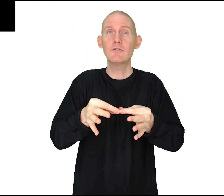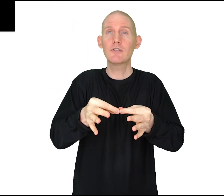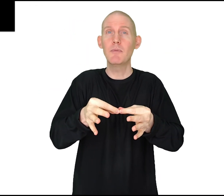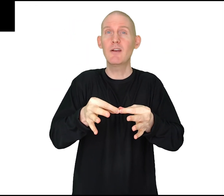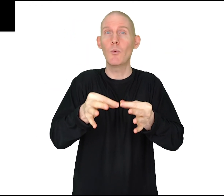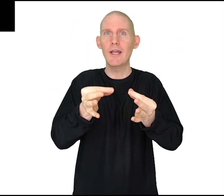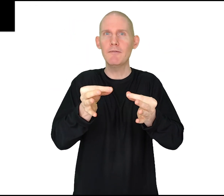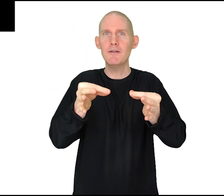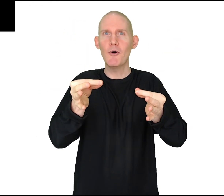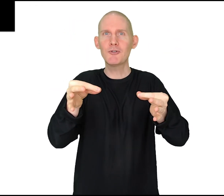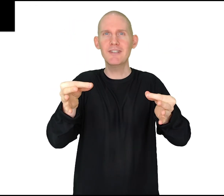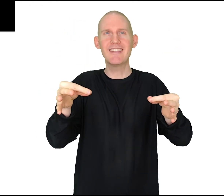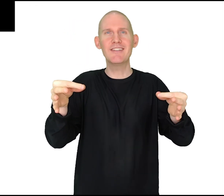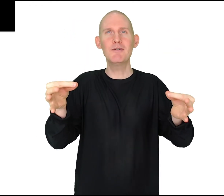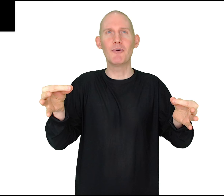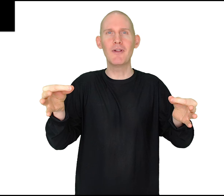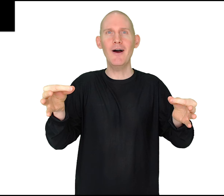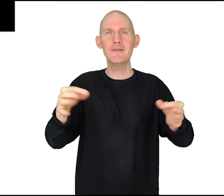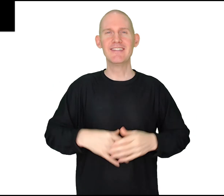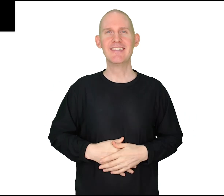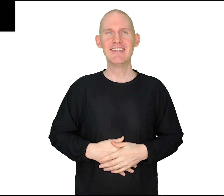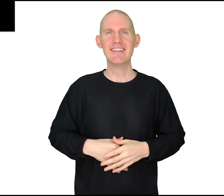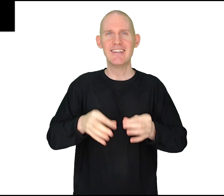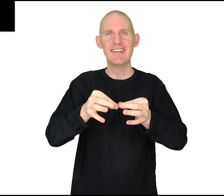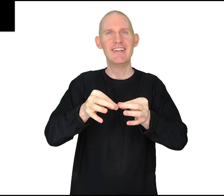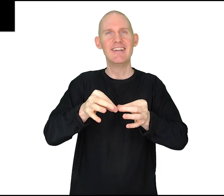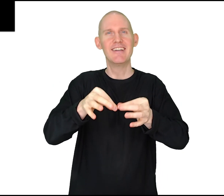make wavy motions as you pull out.